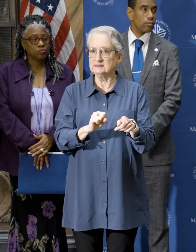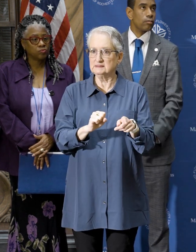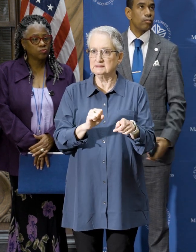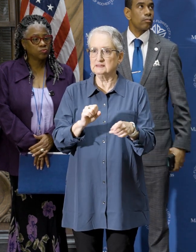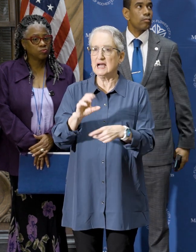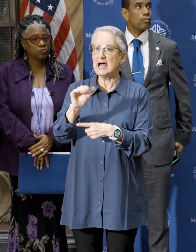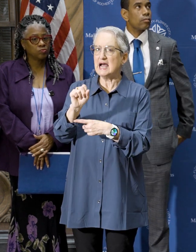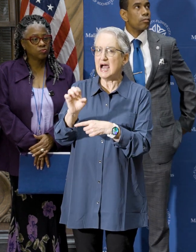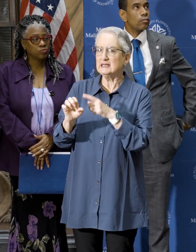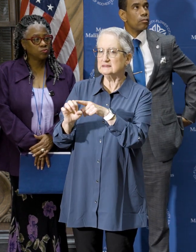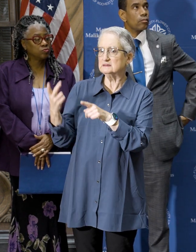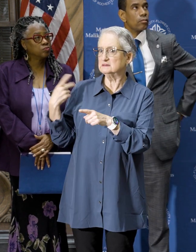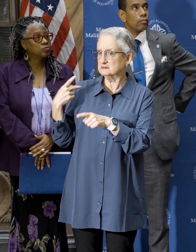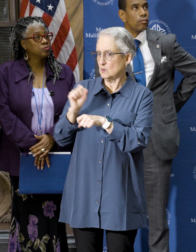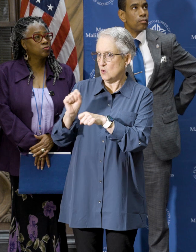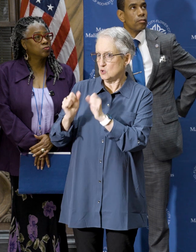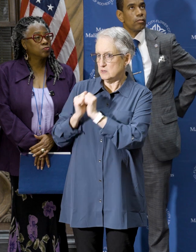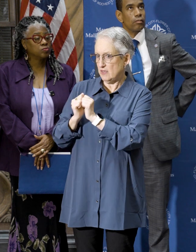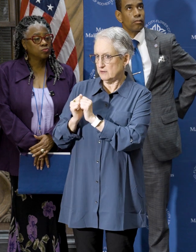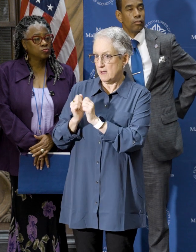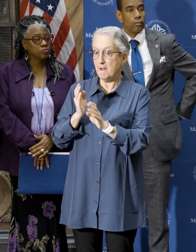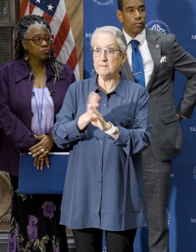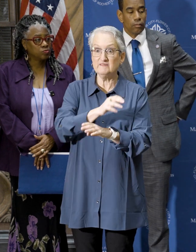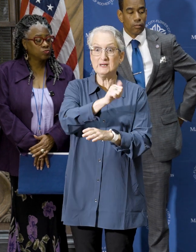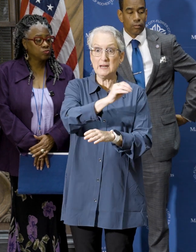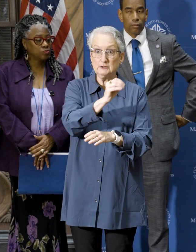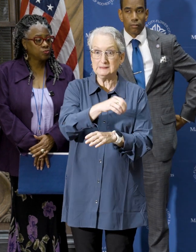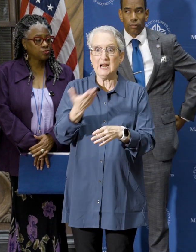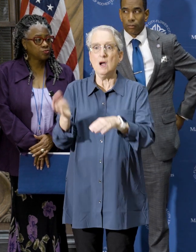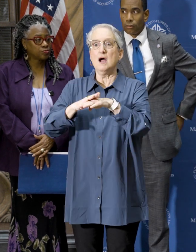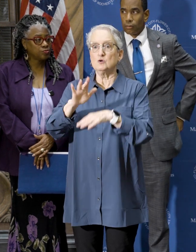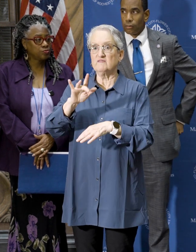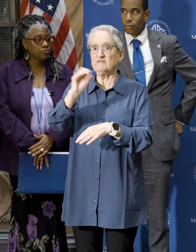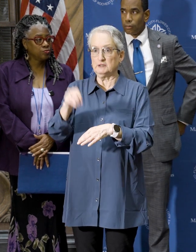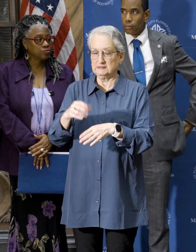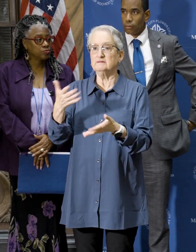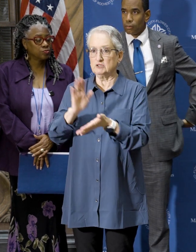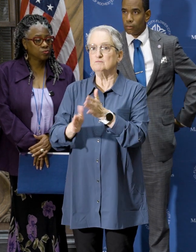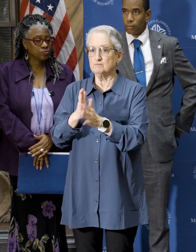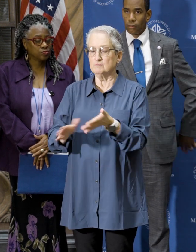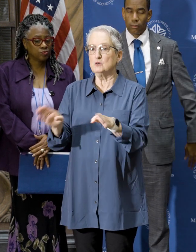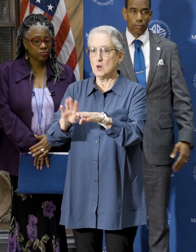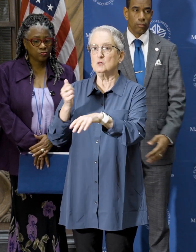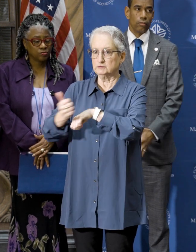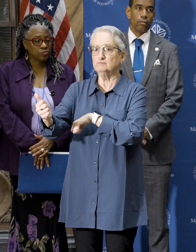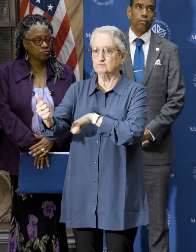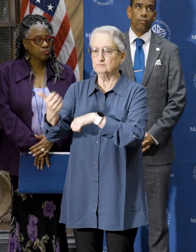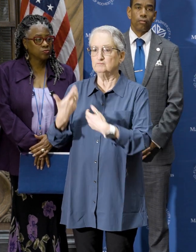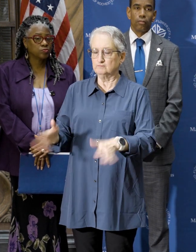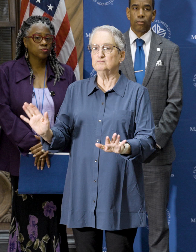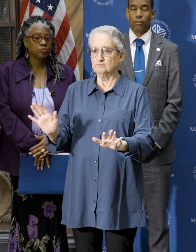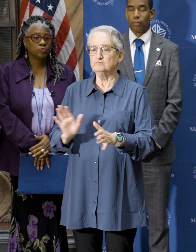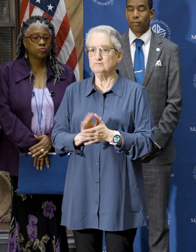we were at about 10%. So where do we go from here? Well, as the mayor mentioned, the East End Entertainment District continues